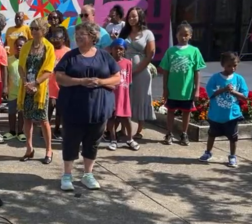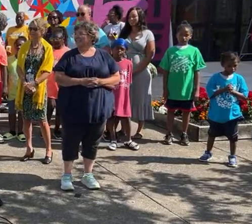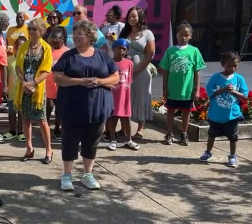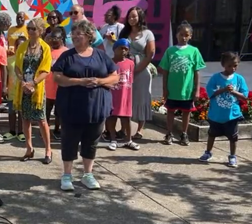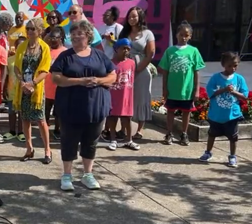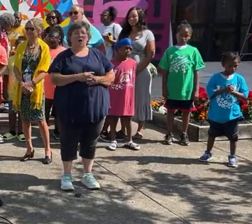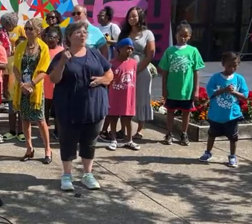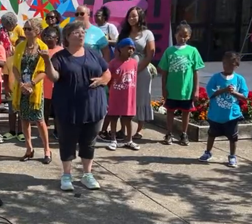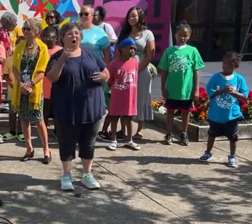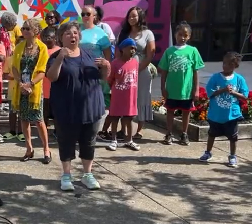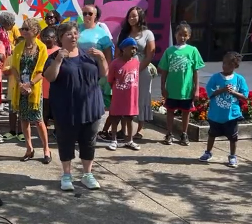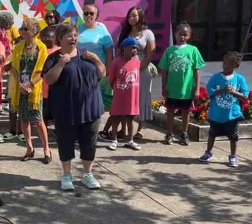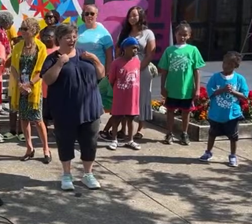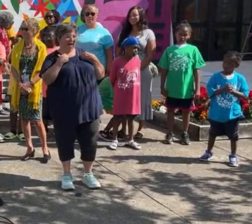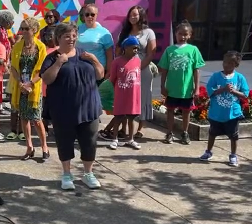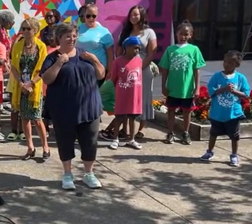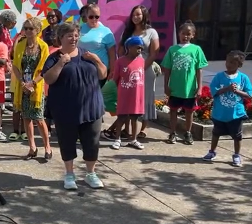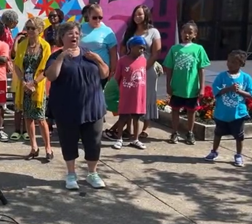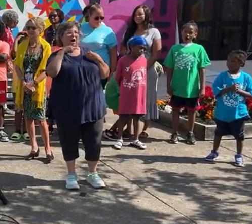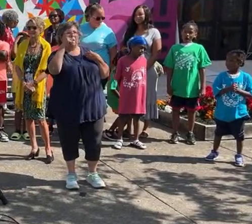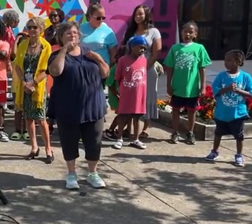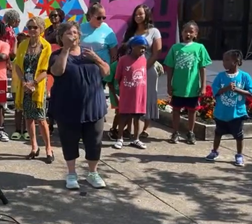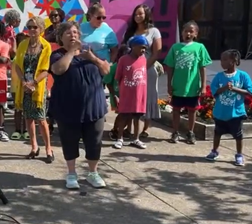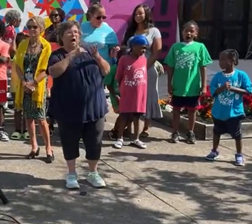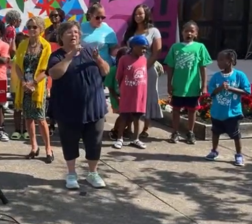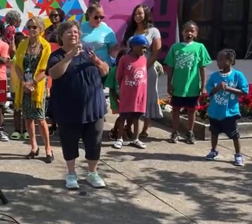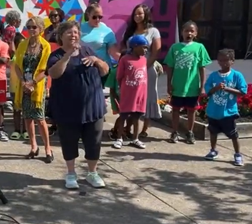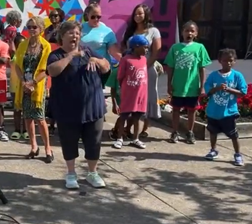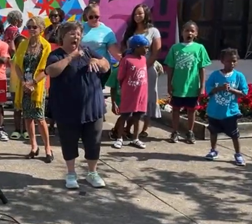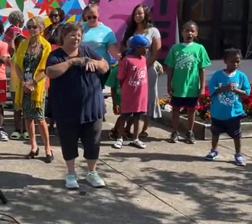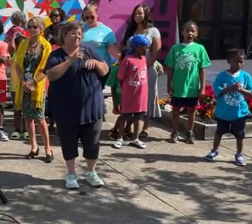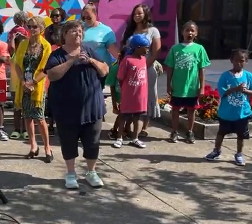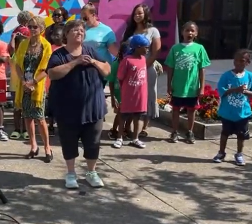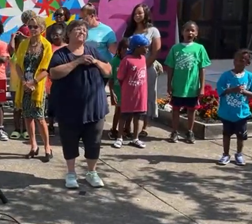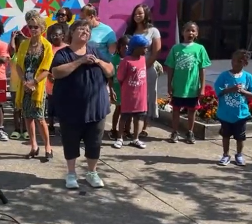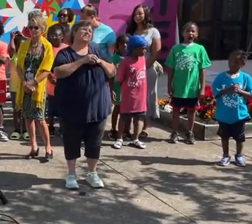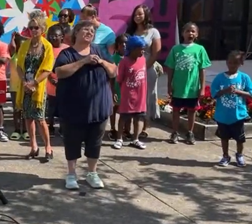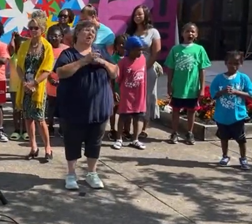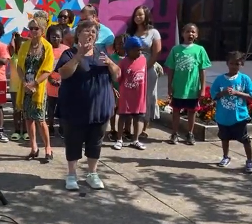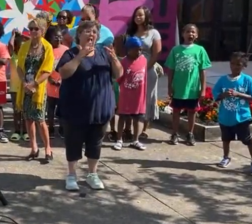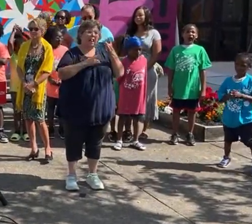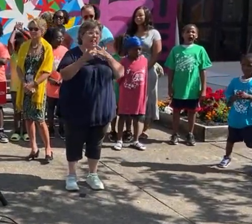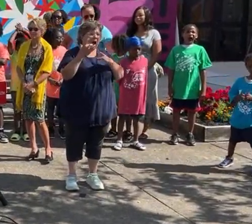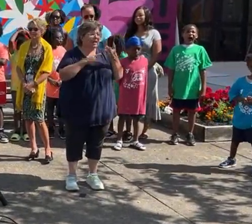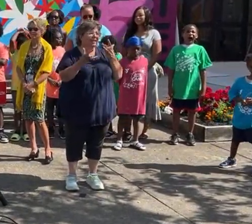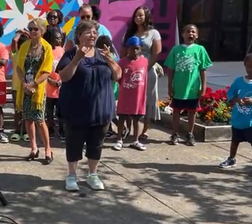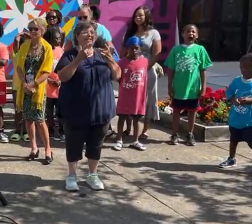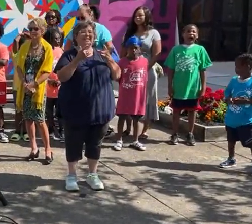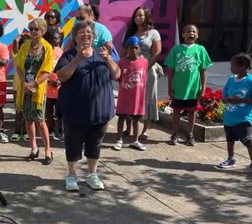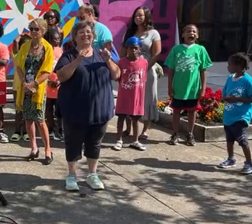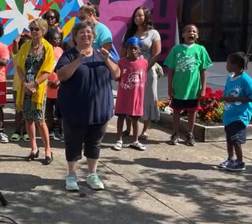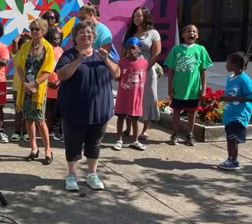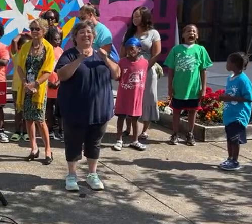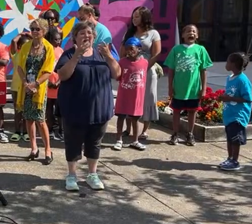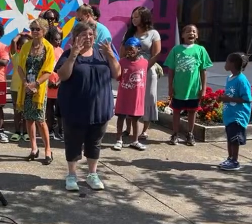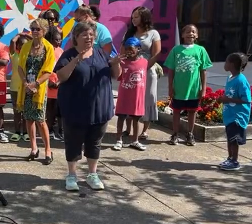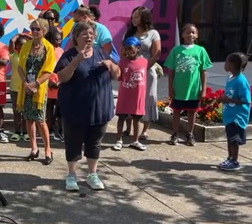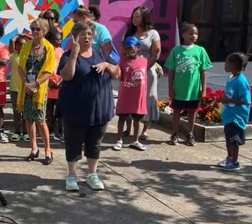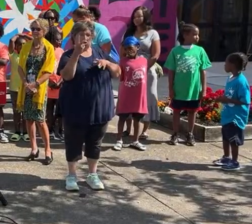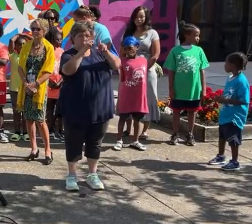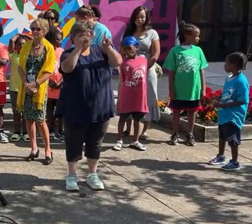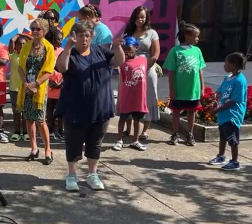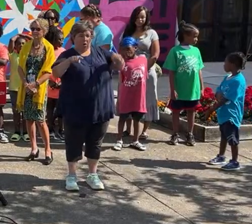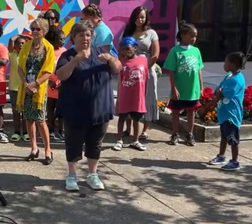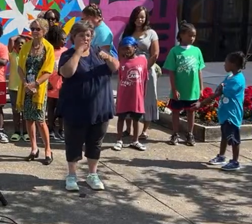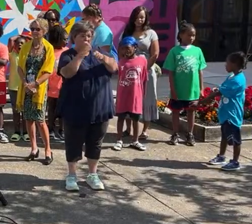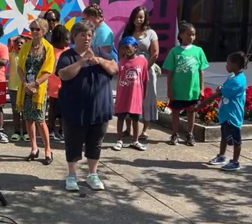We always have an active public art season. We were lucky to complete a couple pieces already